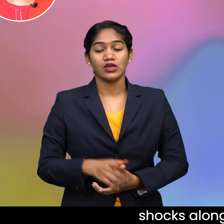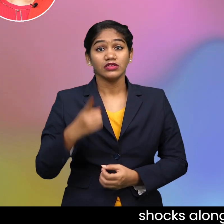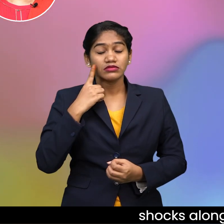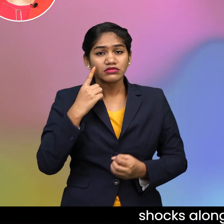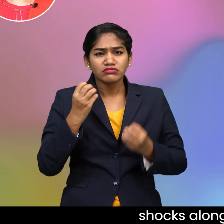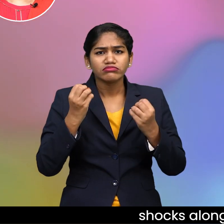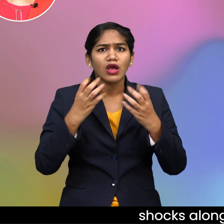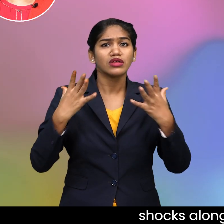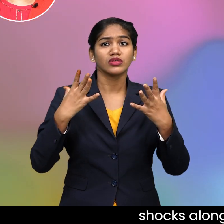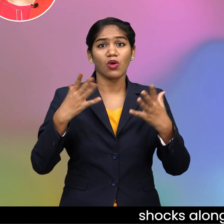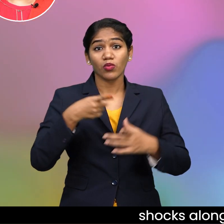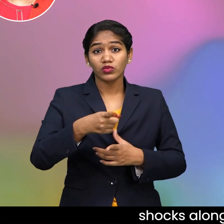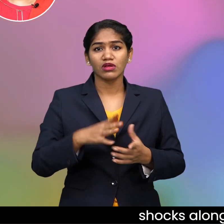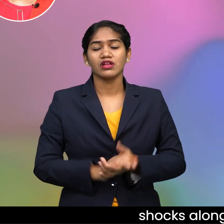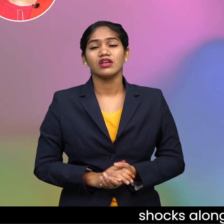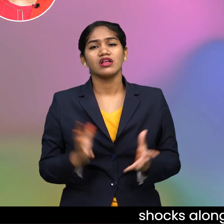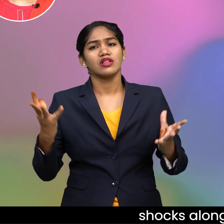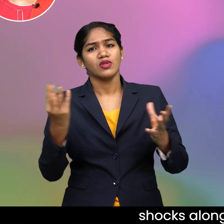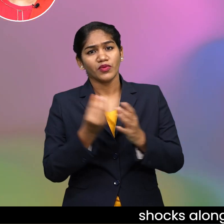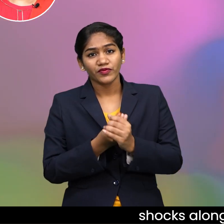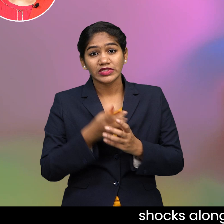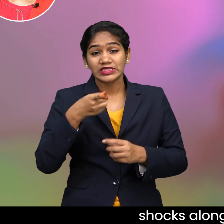shocks along with the meninges